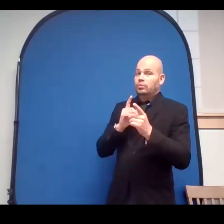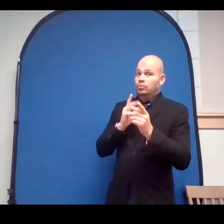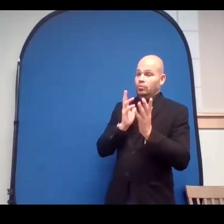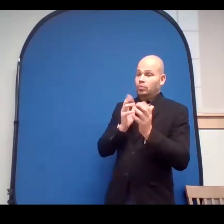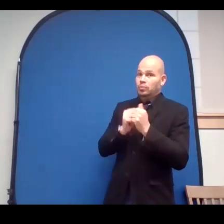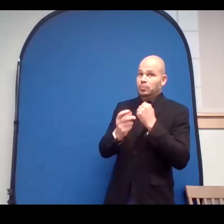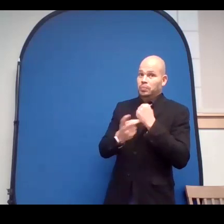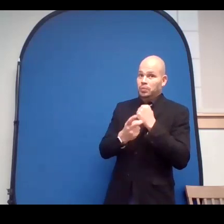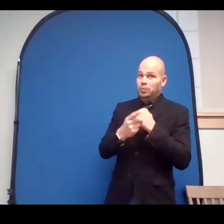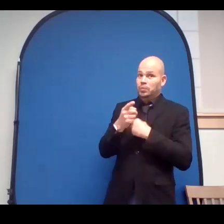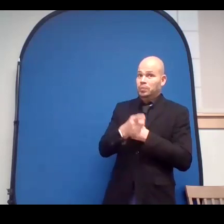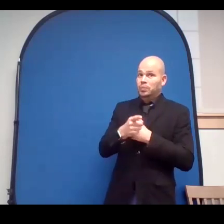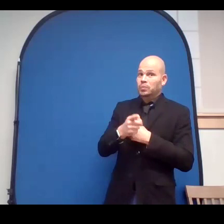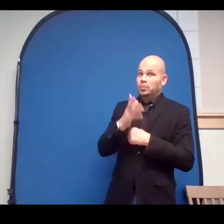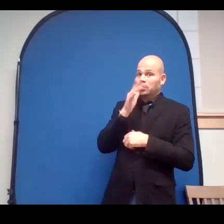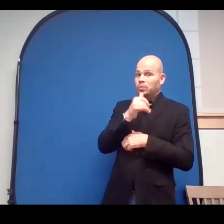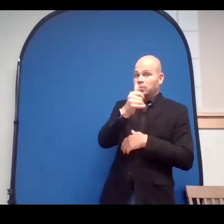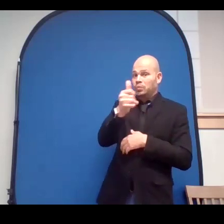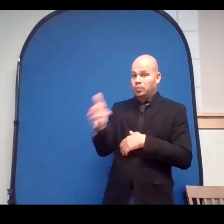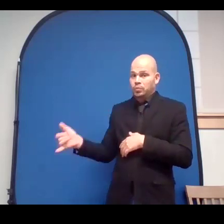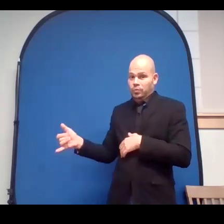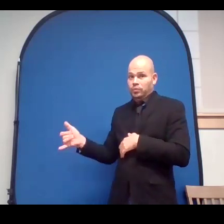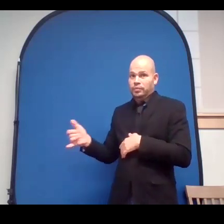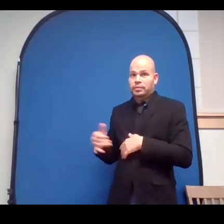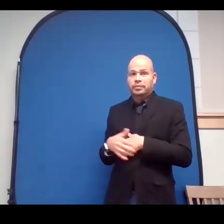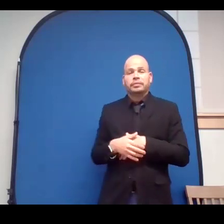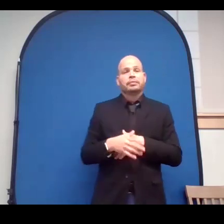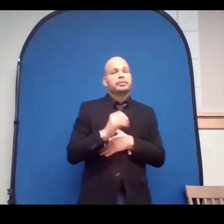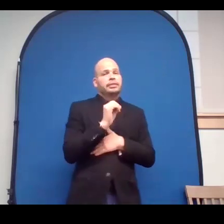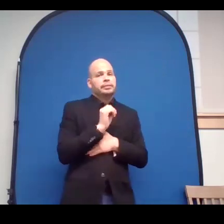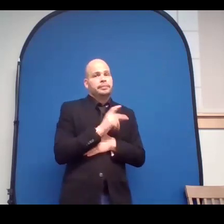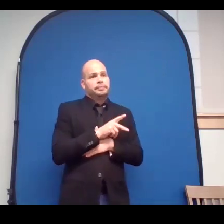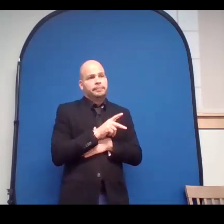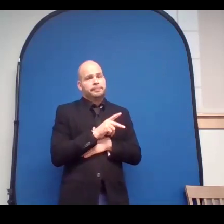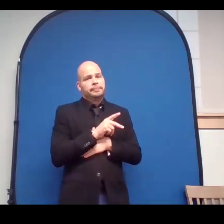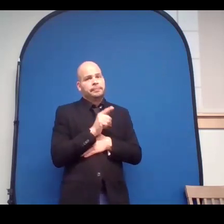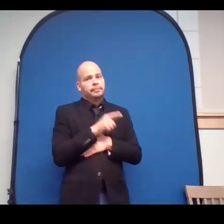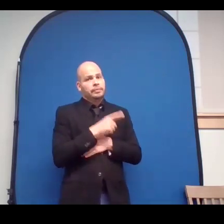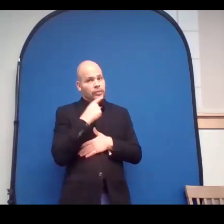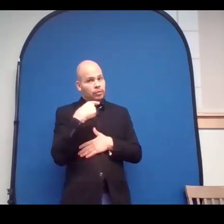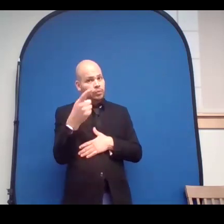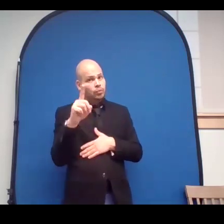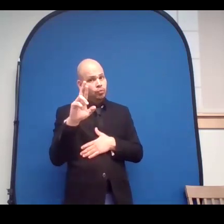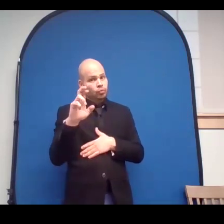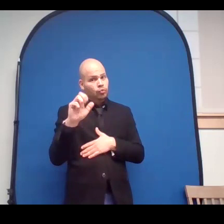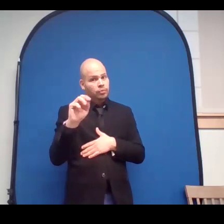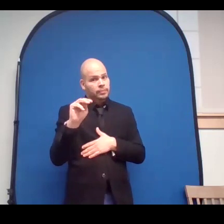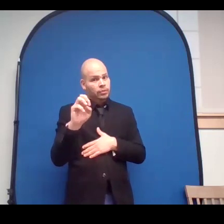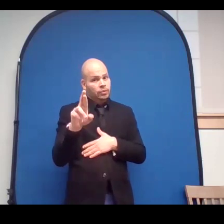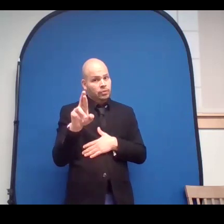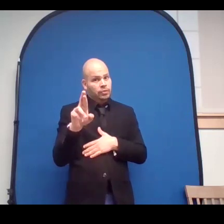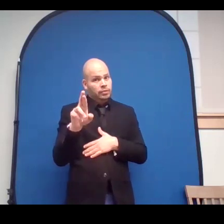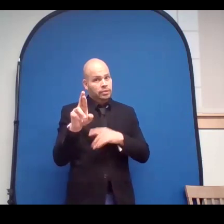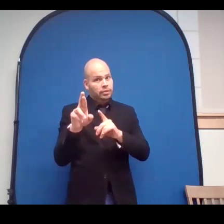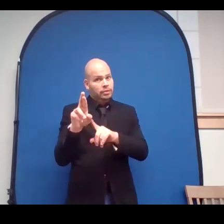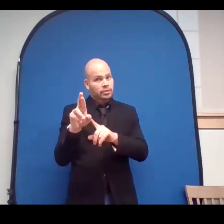to Captain Reamer at that time that you didn't know if alerting the Saco police was the right thing to do because